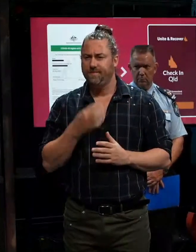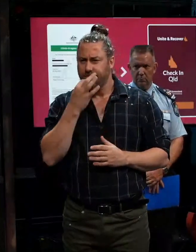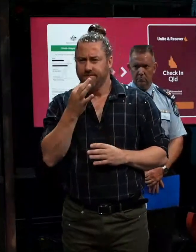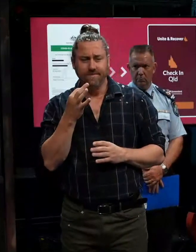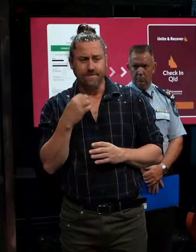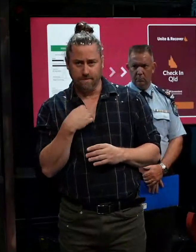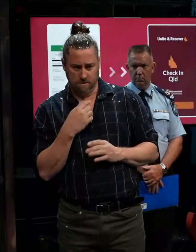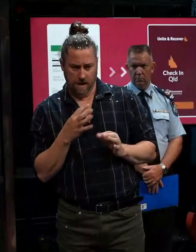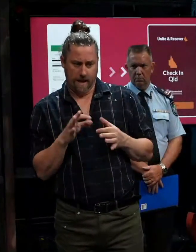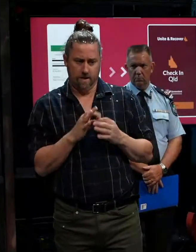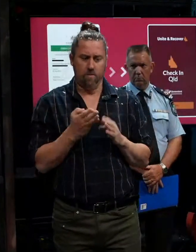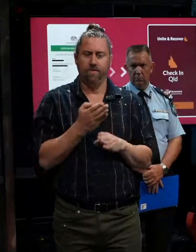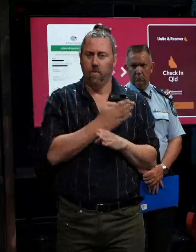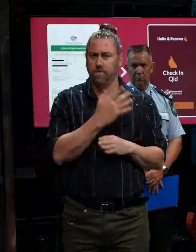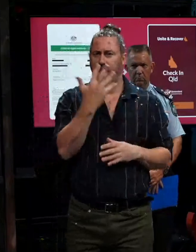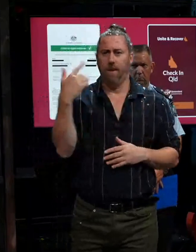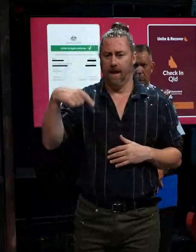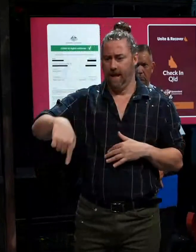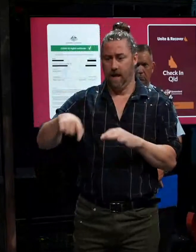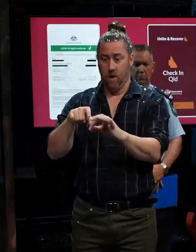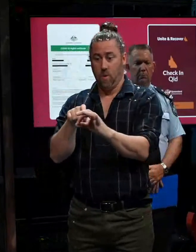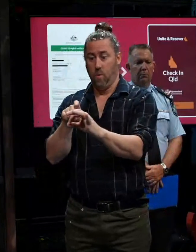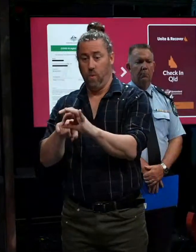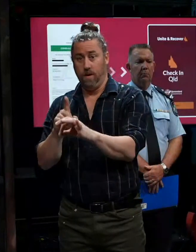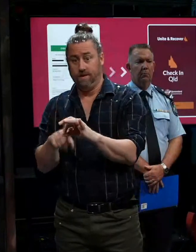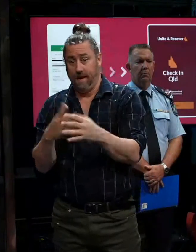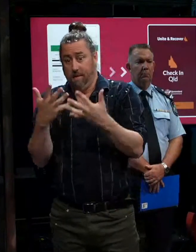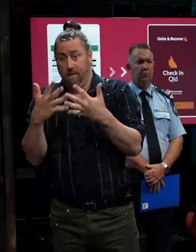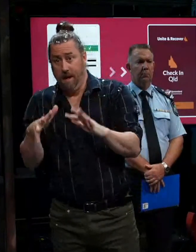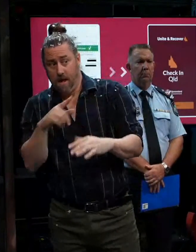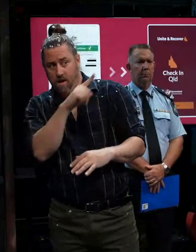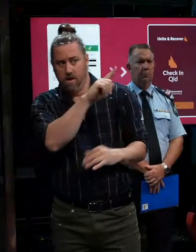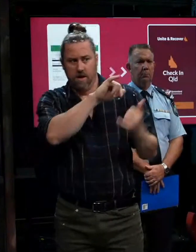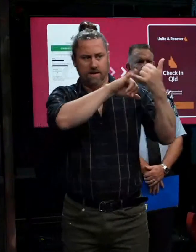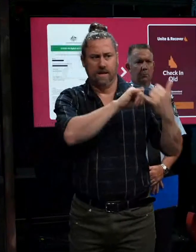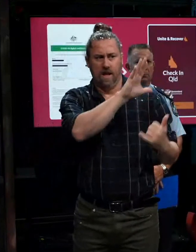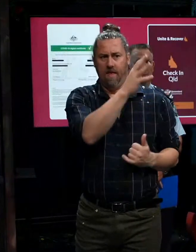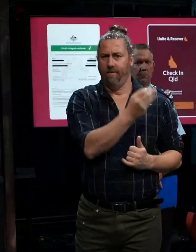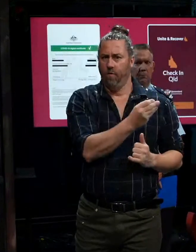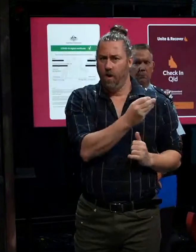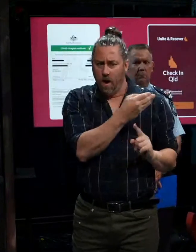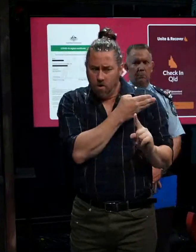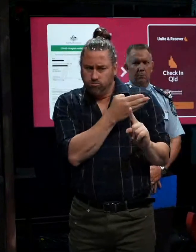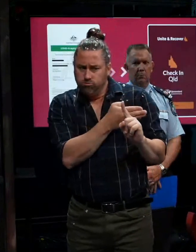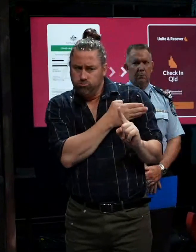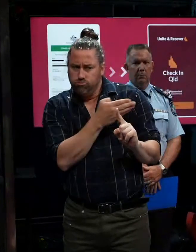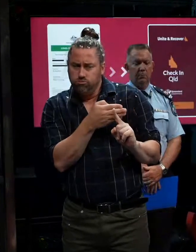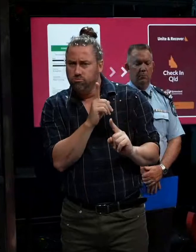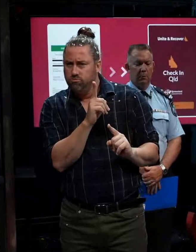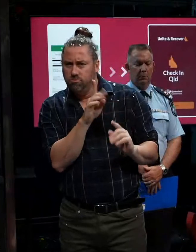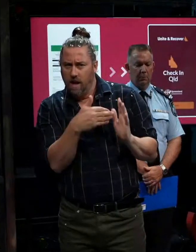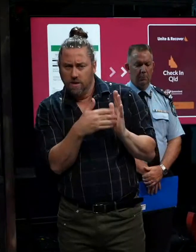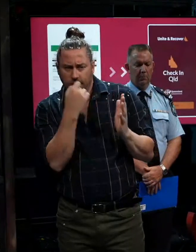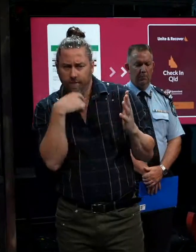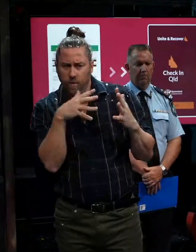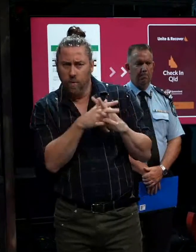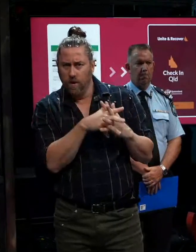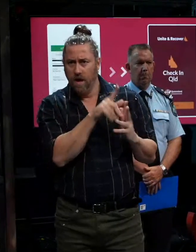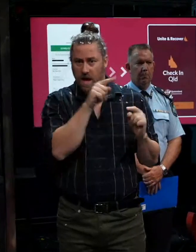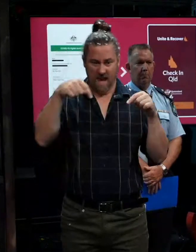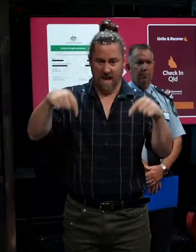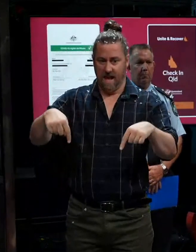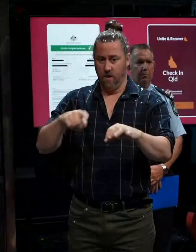before. Do we know how many people in Queensland at the moment have been in those danger zones in the last few days? The last couple of weeks and have arrived